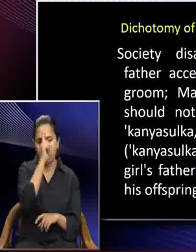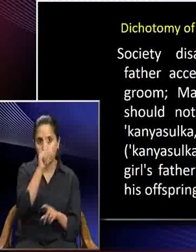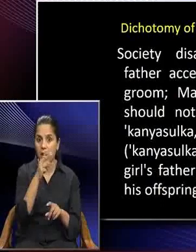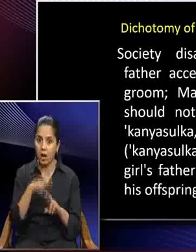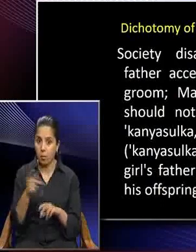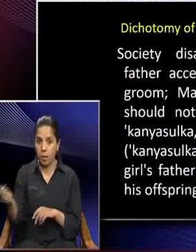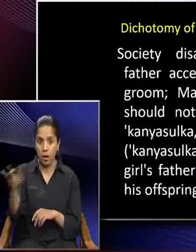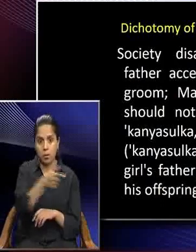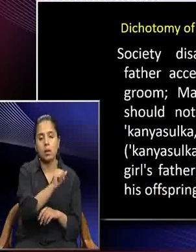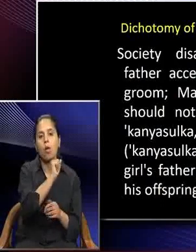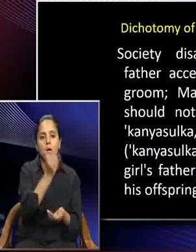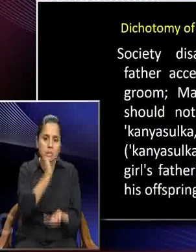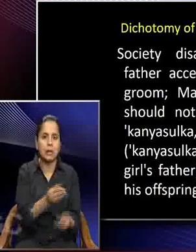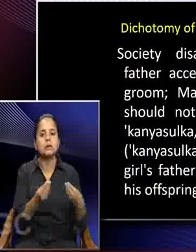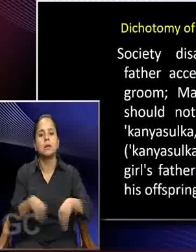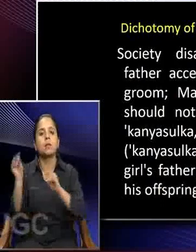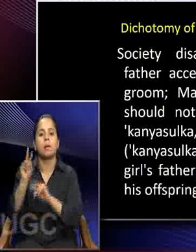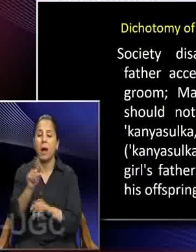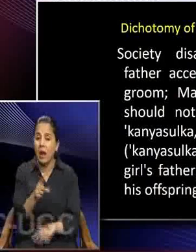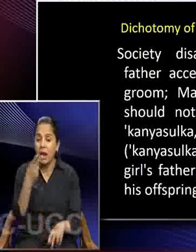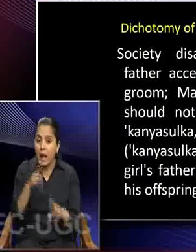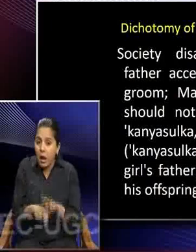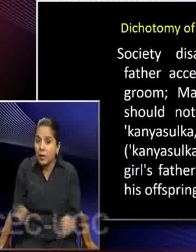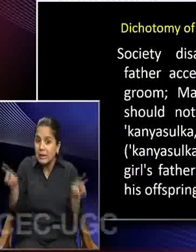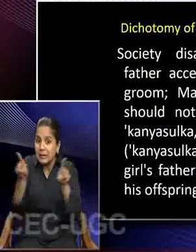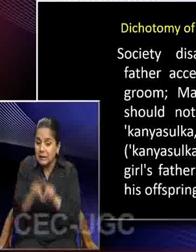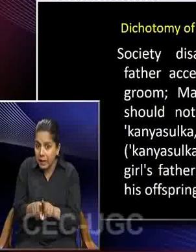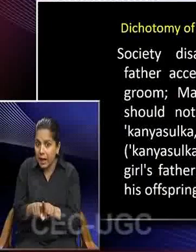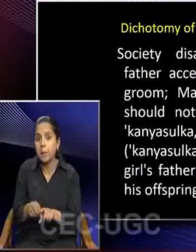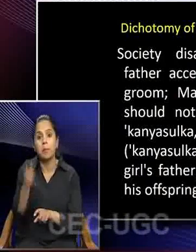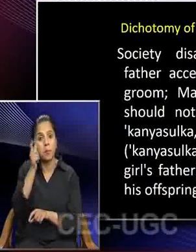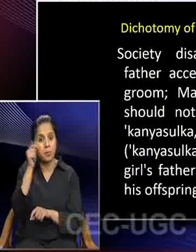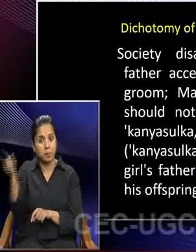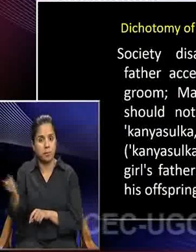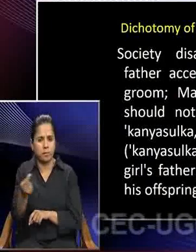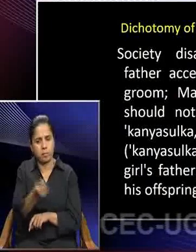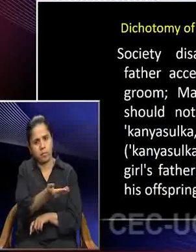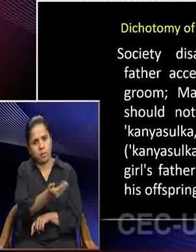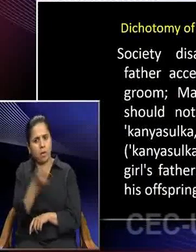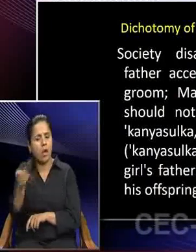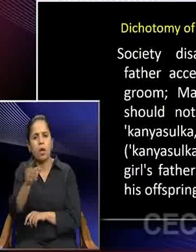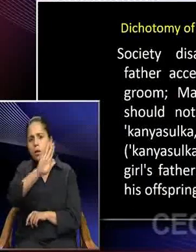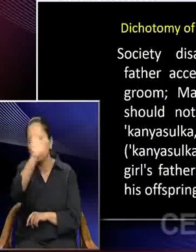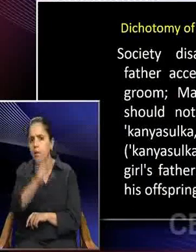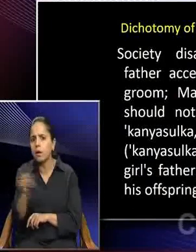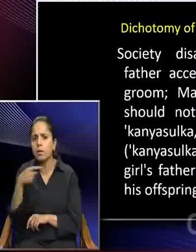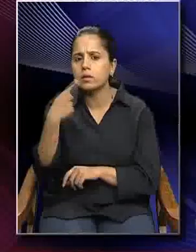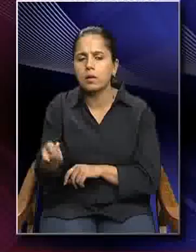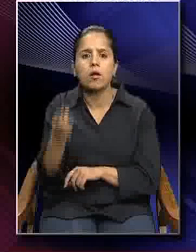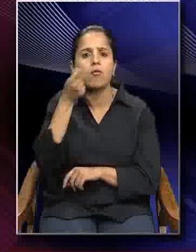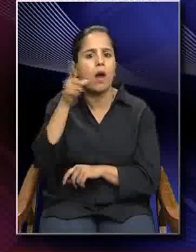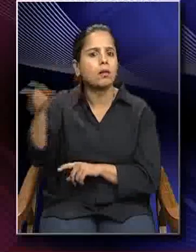his offspring. But a similar kind of advice was never given to a groom's